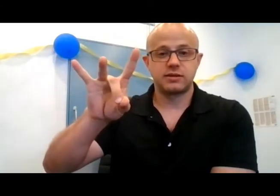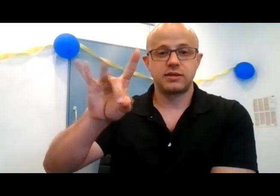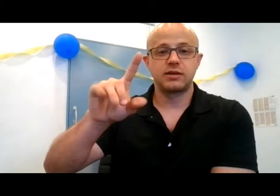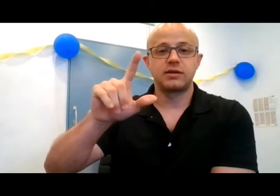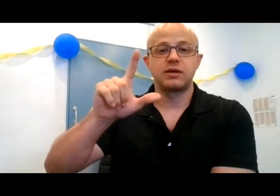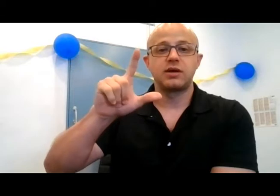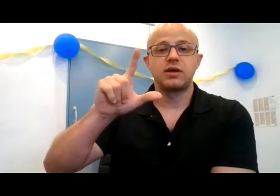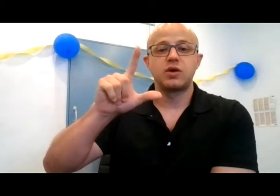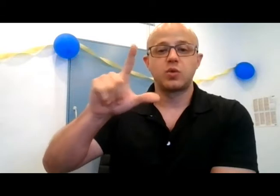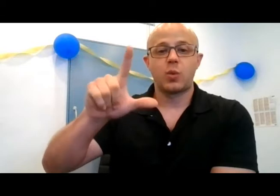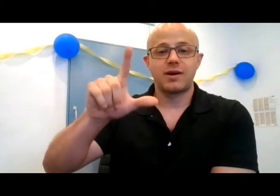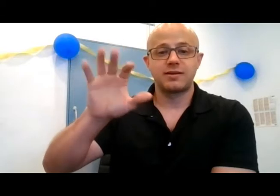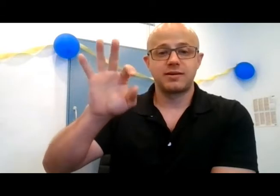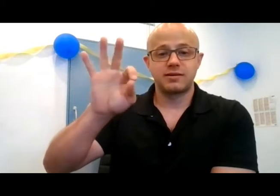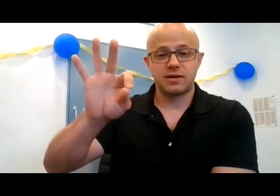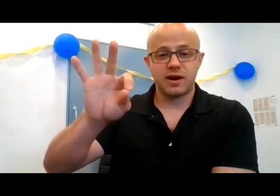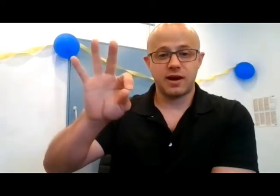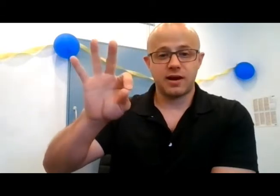28,